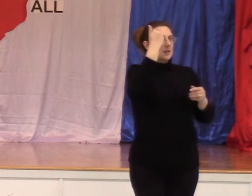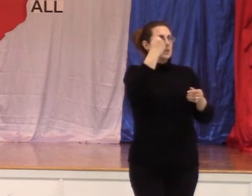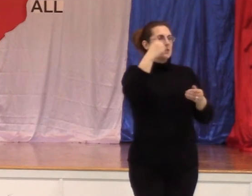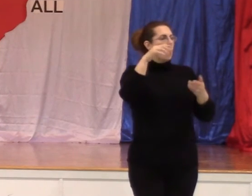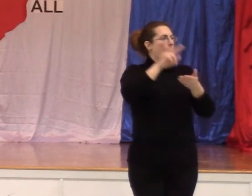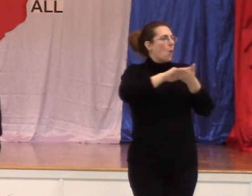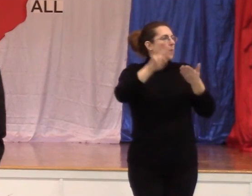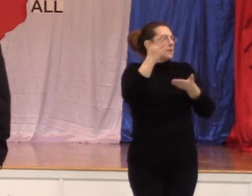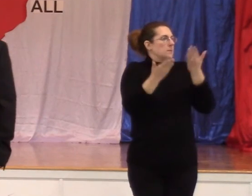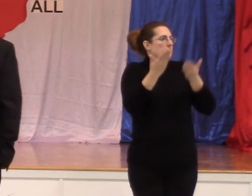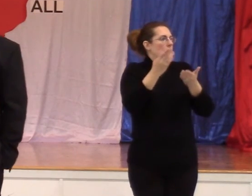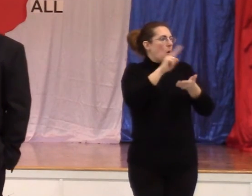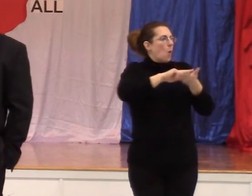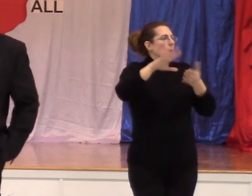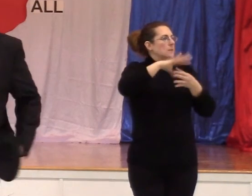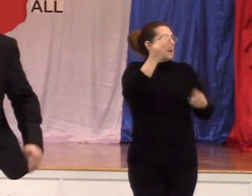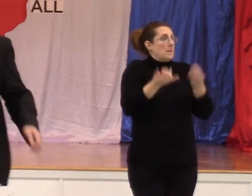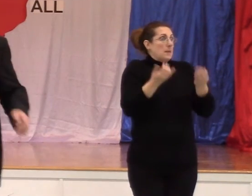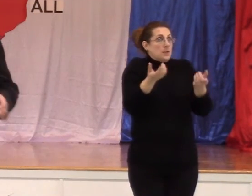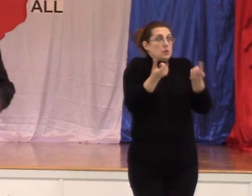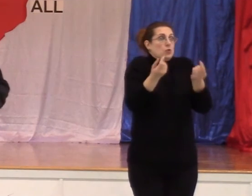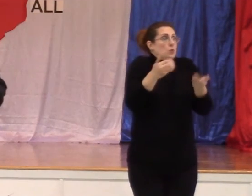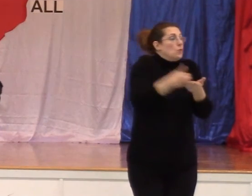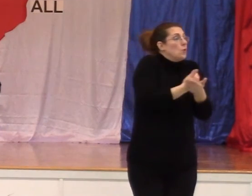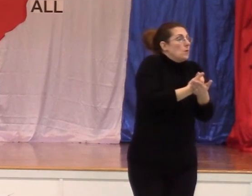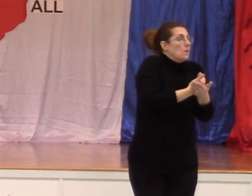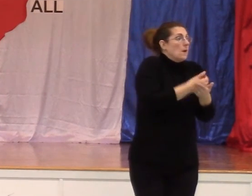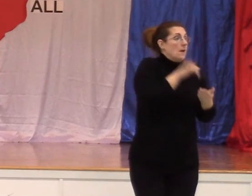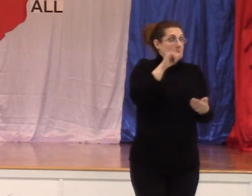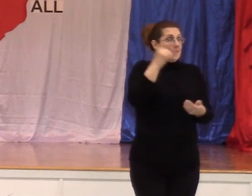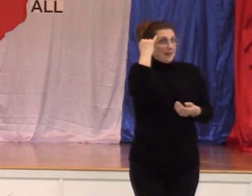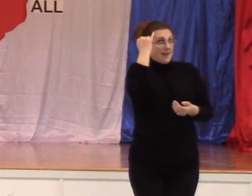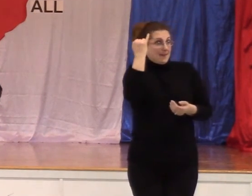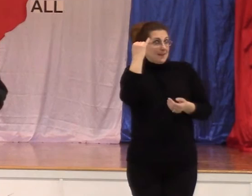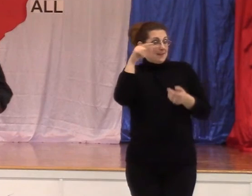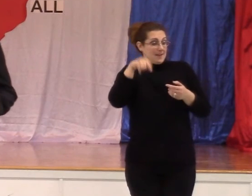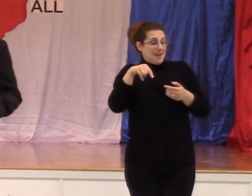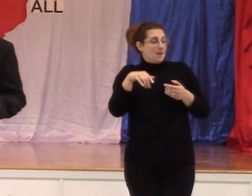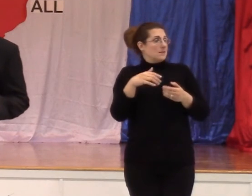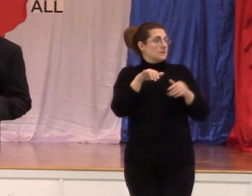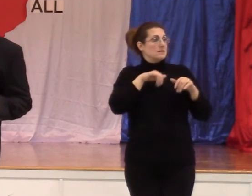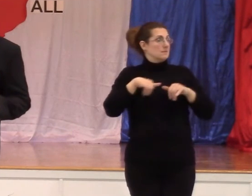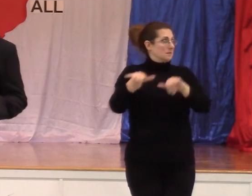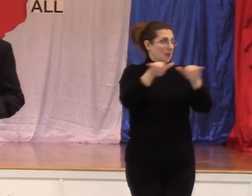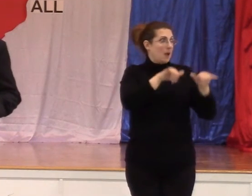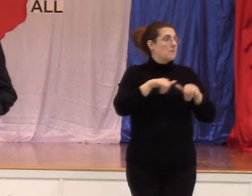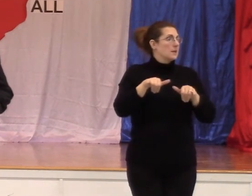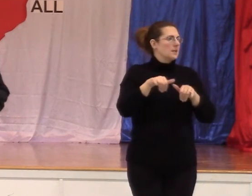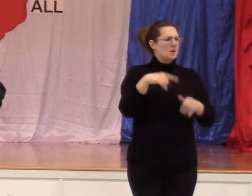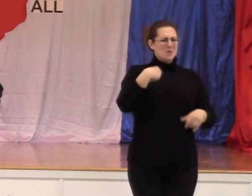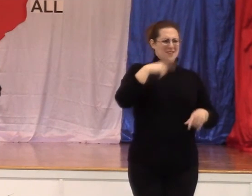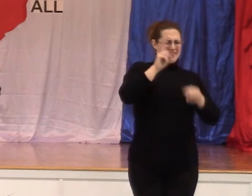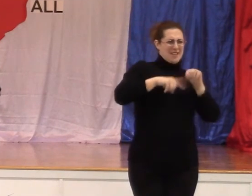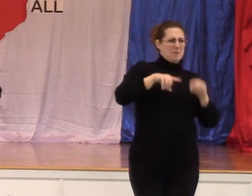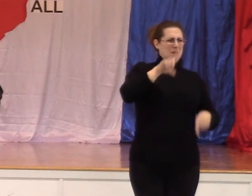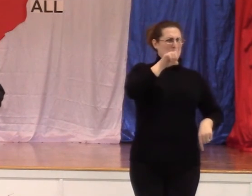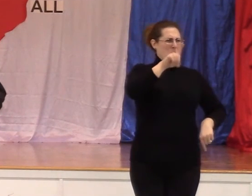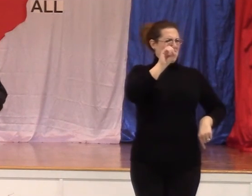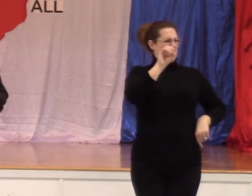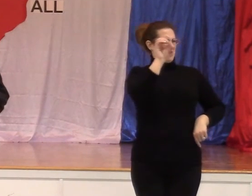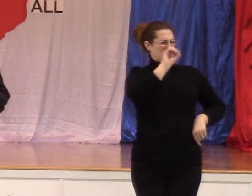tomorrow. But that idea is very prevalent today. You can't be 100% certain of the truth.